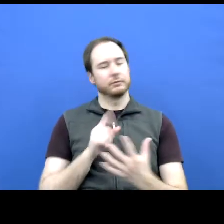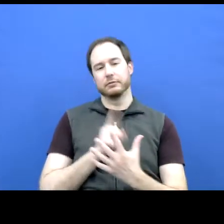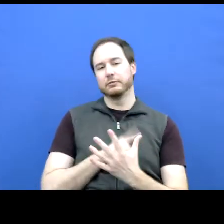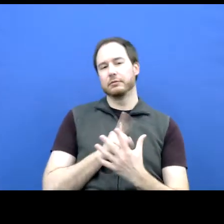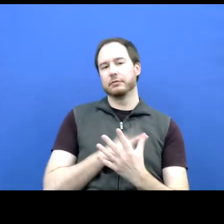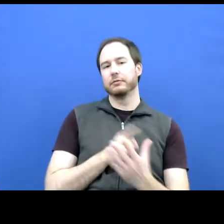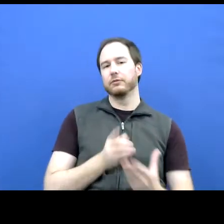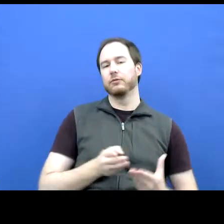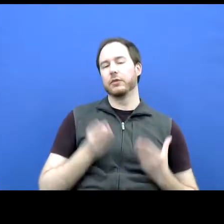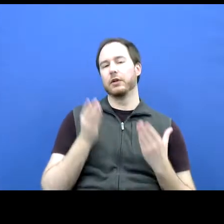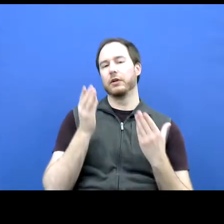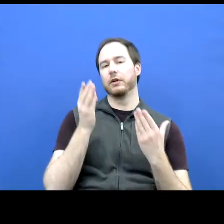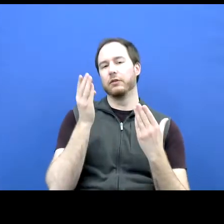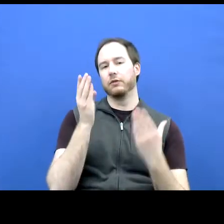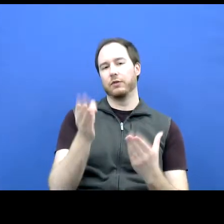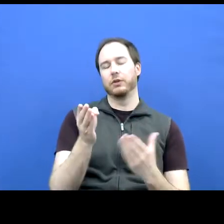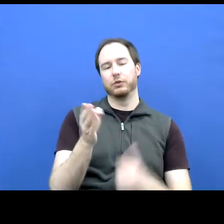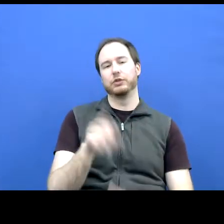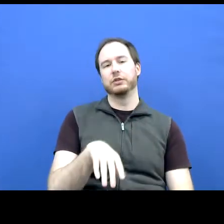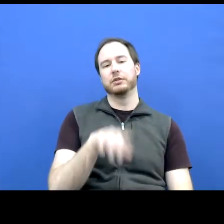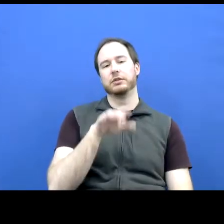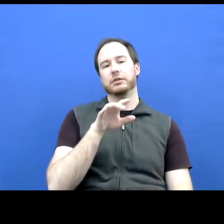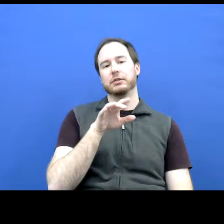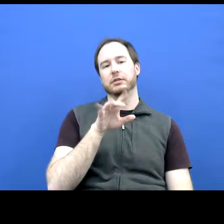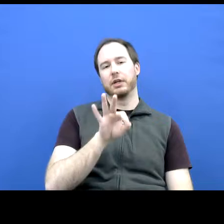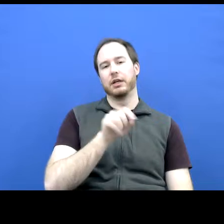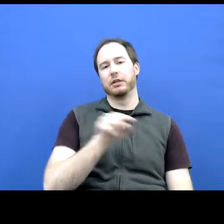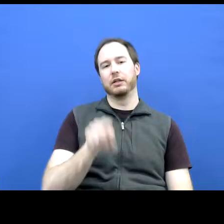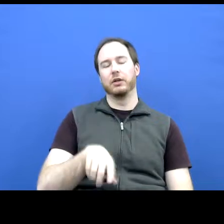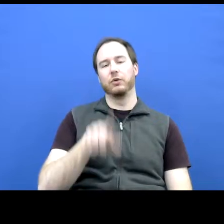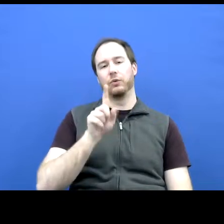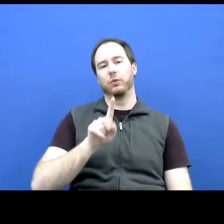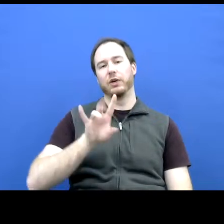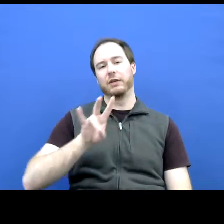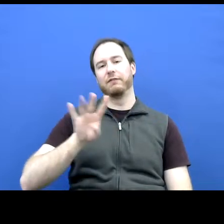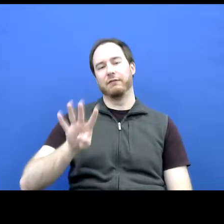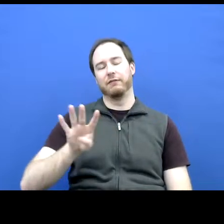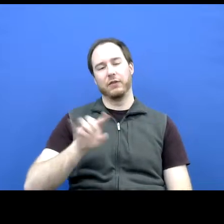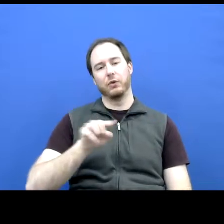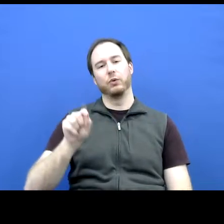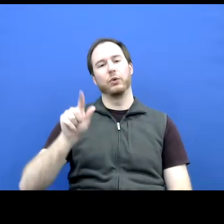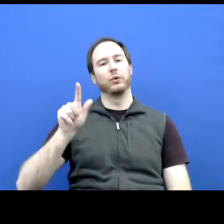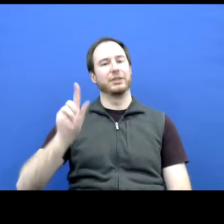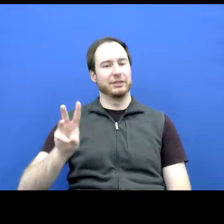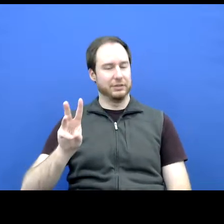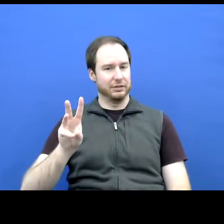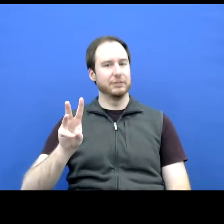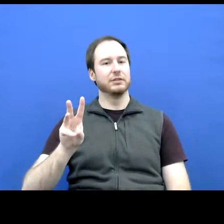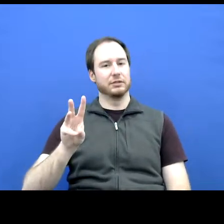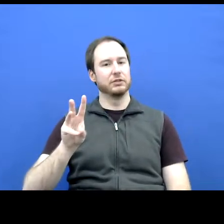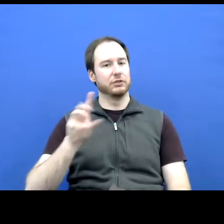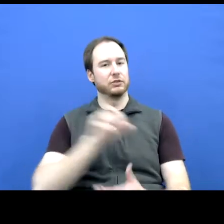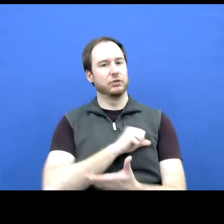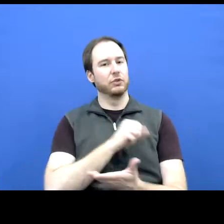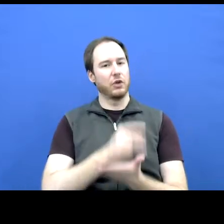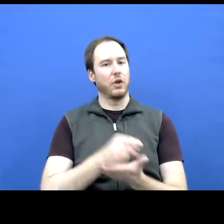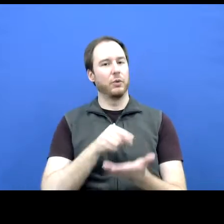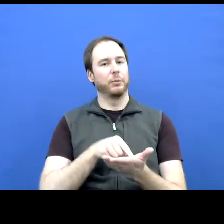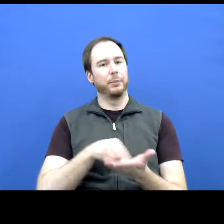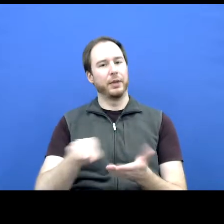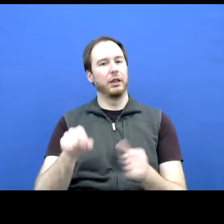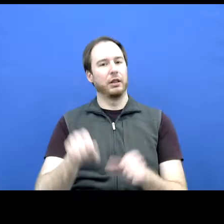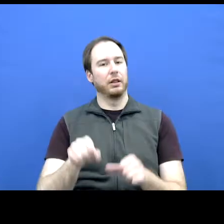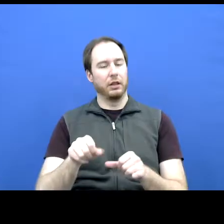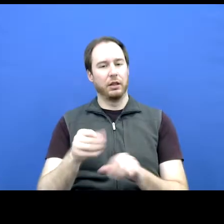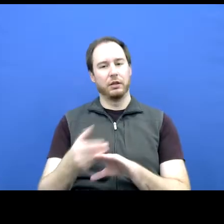Mr. Supervisor and fellow board members, I have resolution 9-174, 2026 to authorize bills